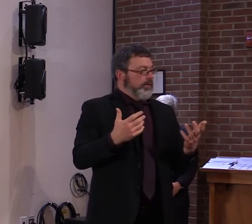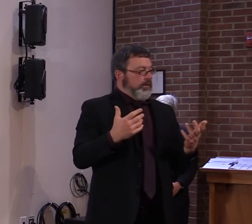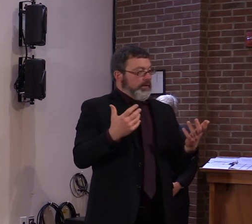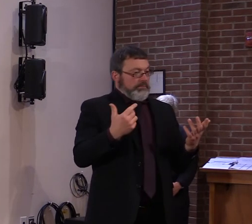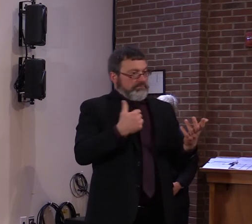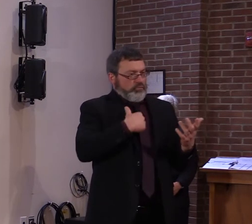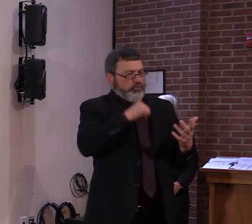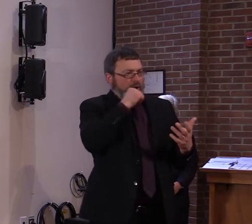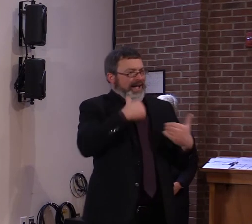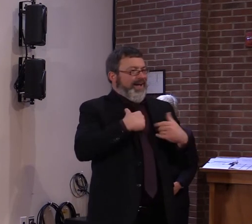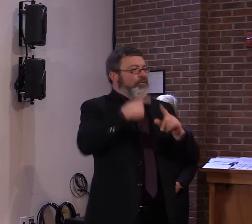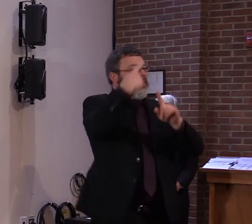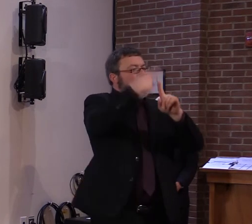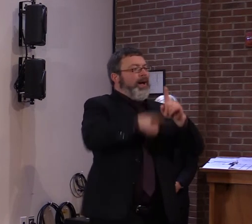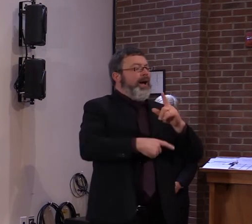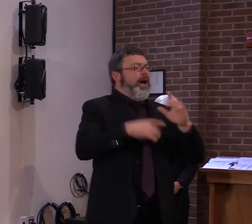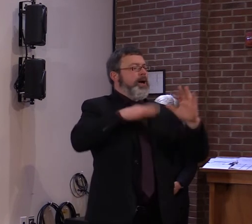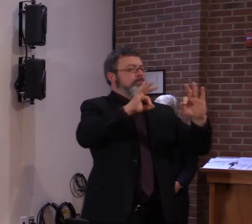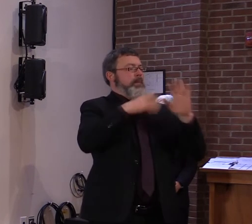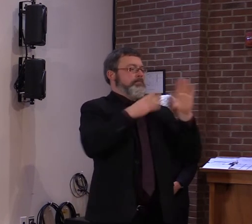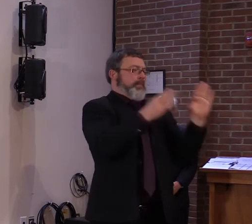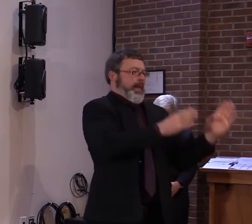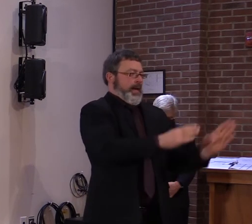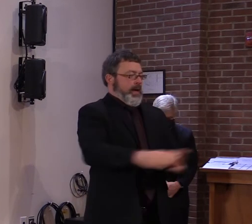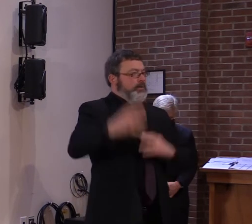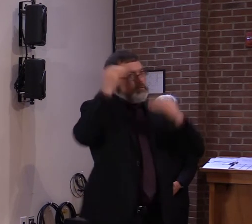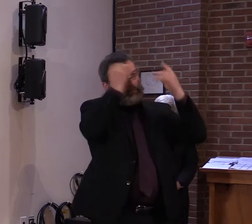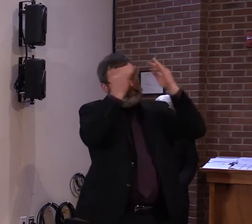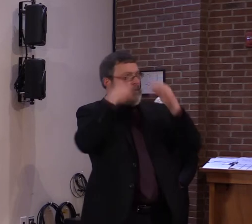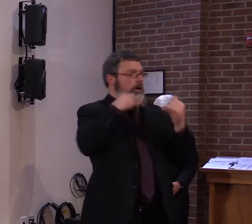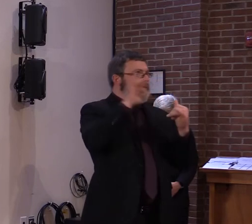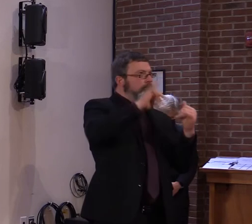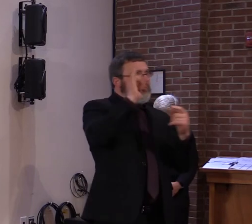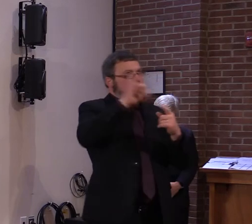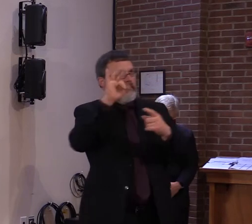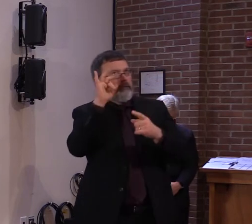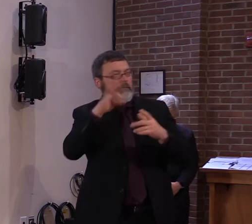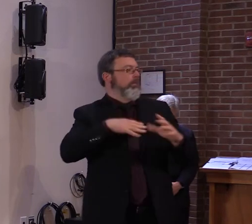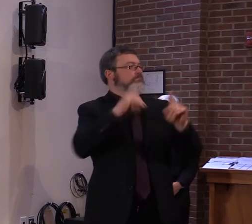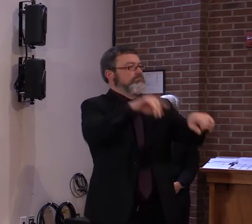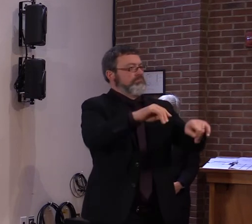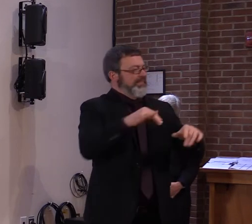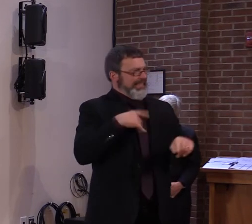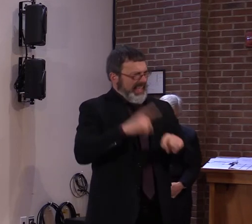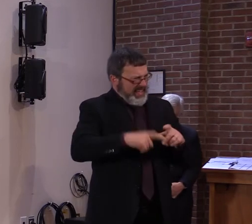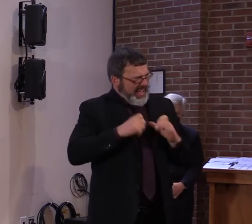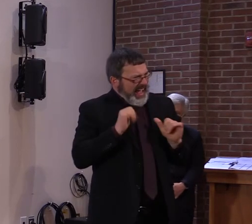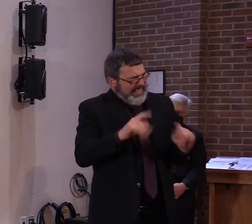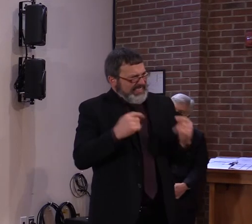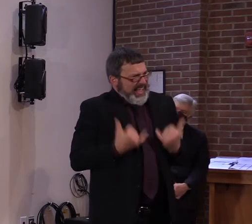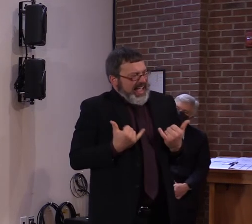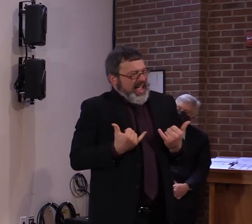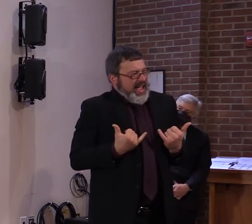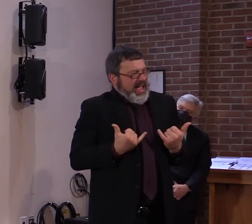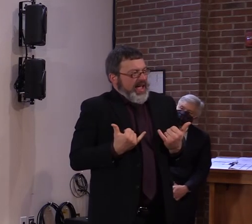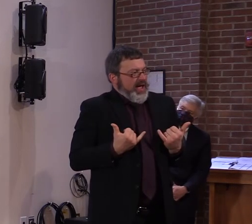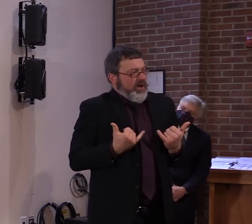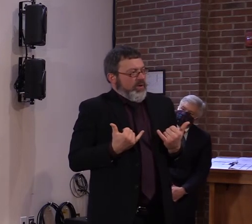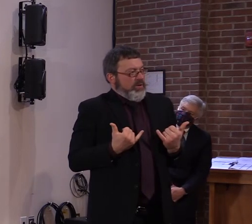social gatherings, whether it was the Halloween parties or at the social clubs or at bars or whatever it